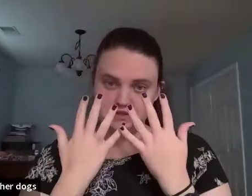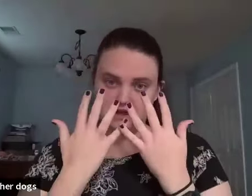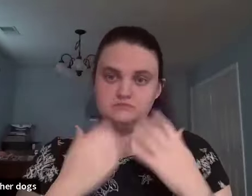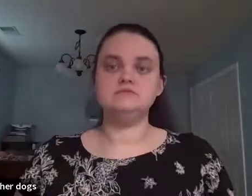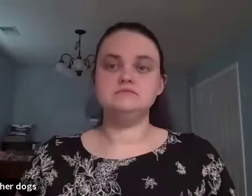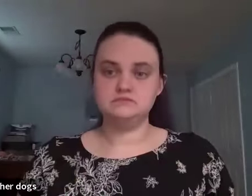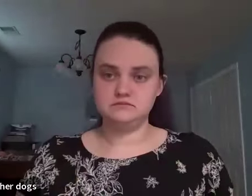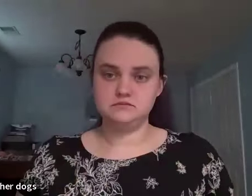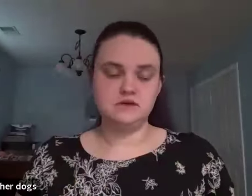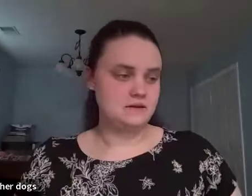sad. Okay.